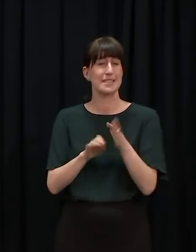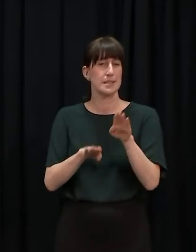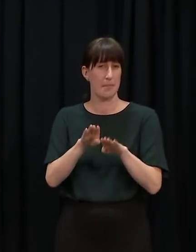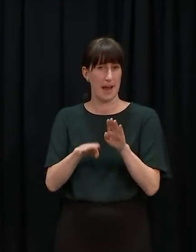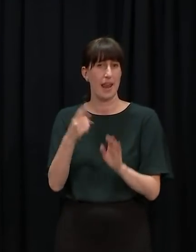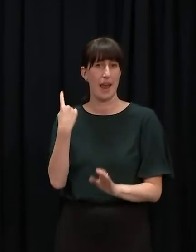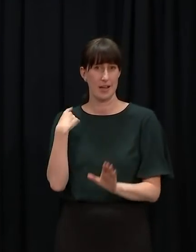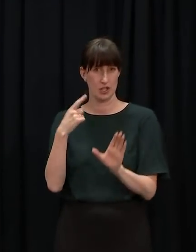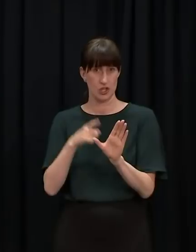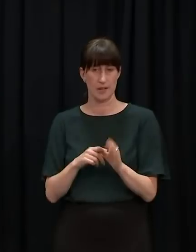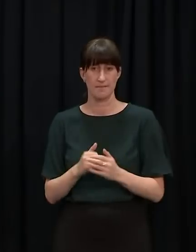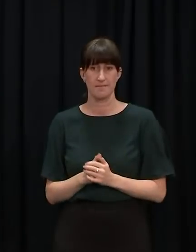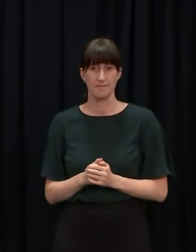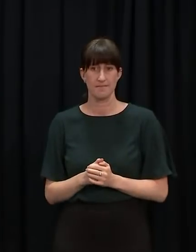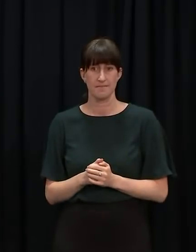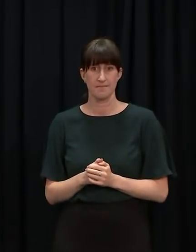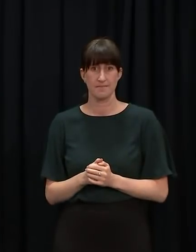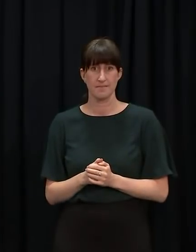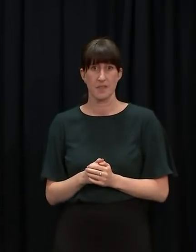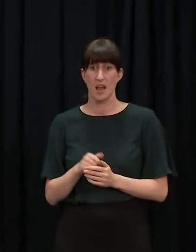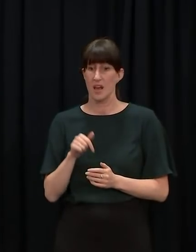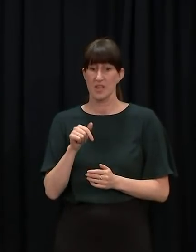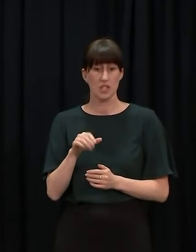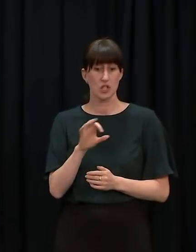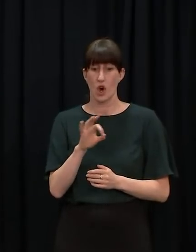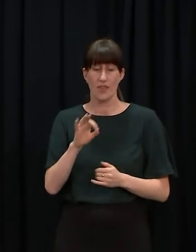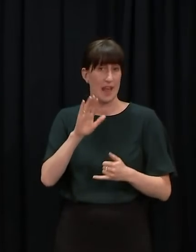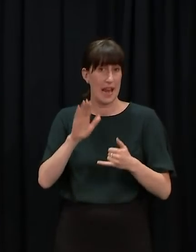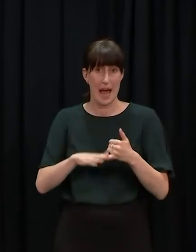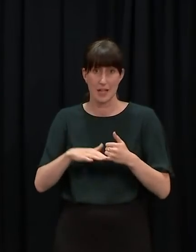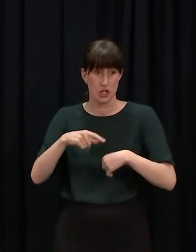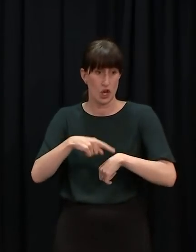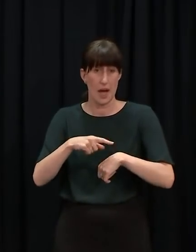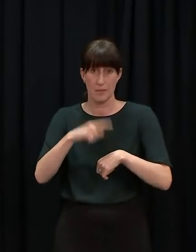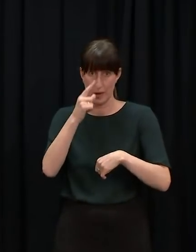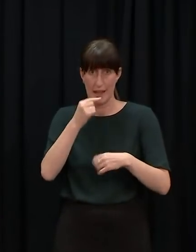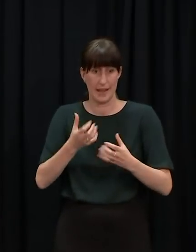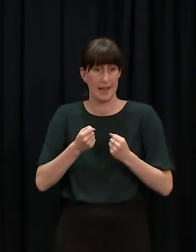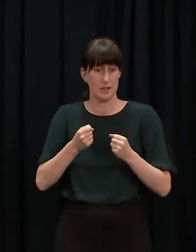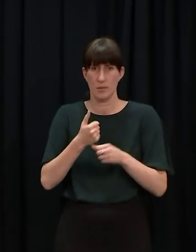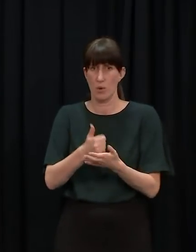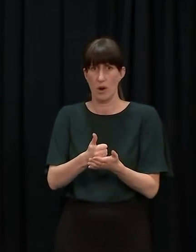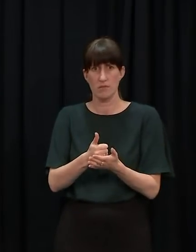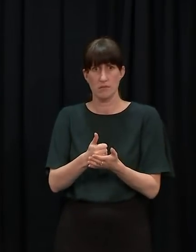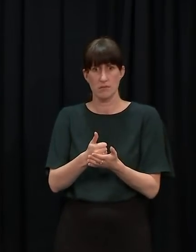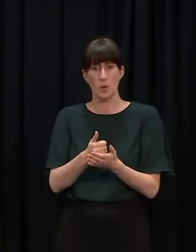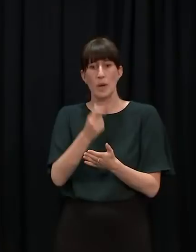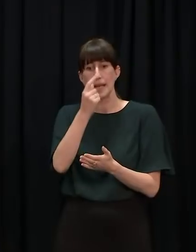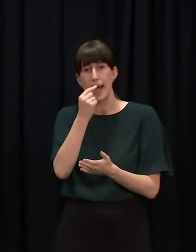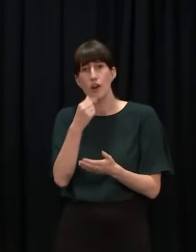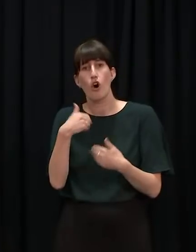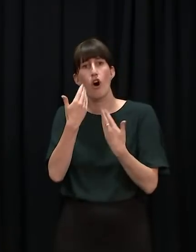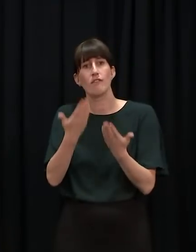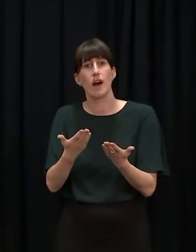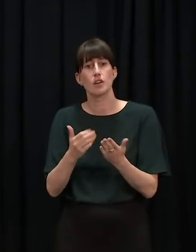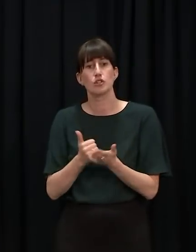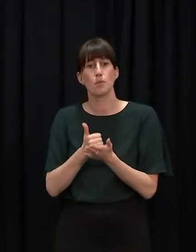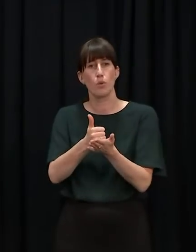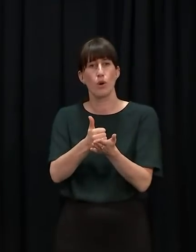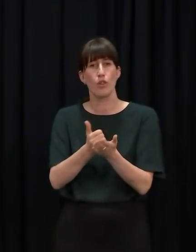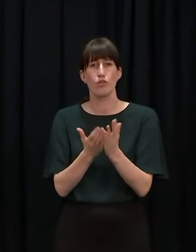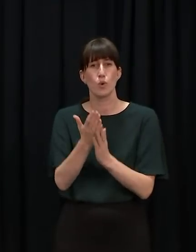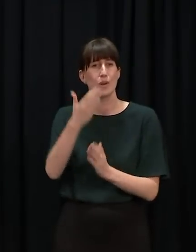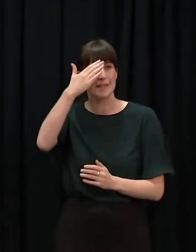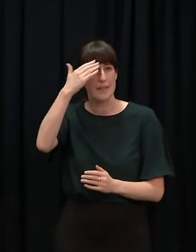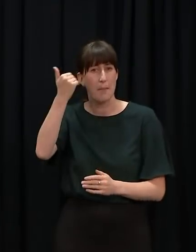note that this isn't the last opportunity that they will have to gain support. Last year we offered summer school support for those students who fell a